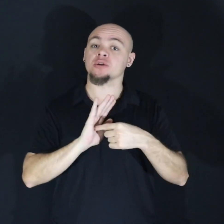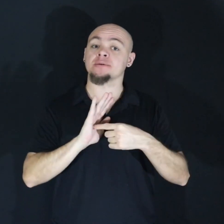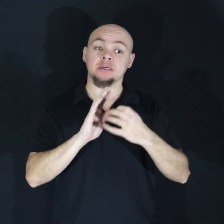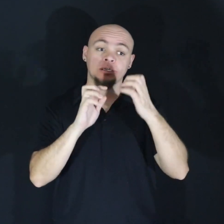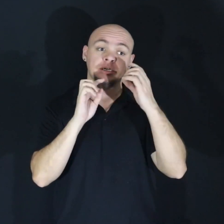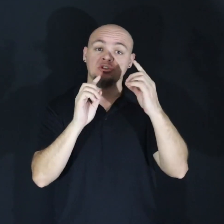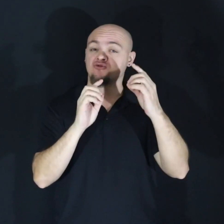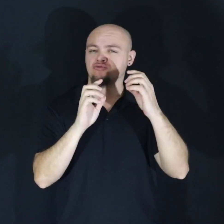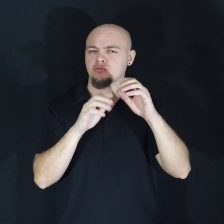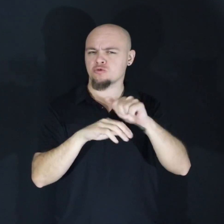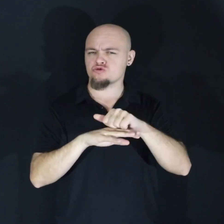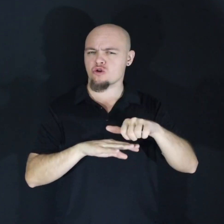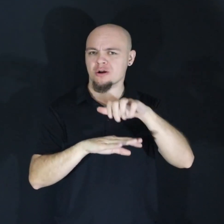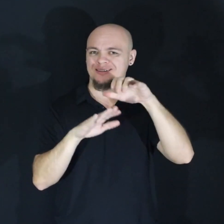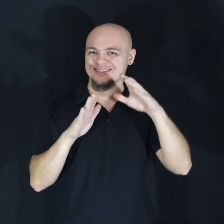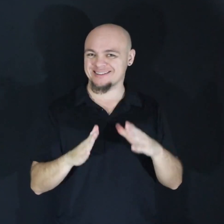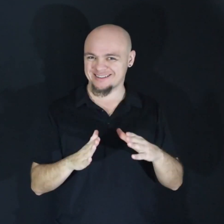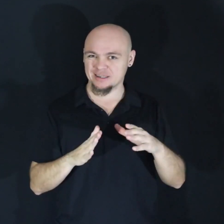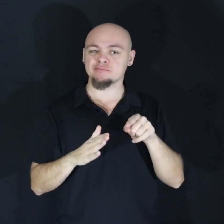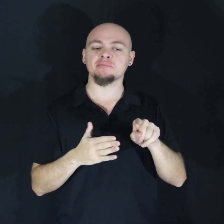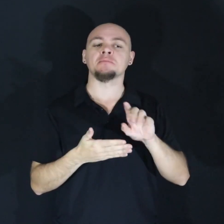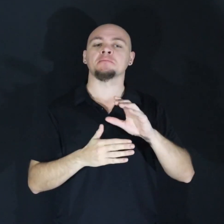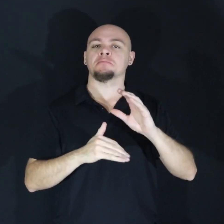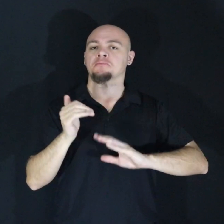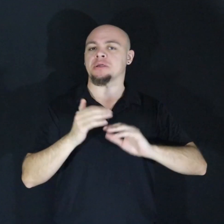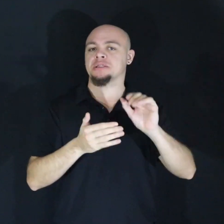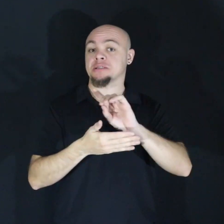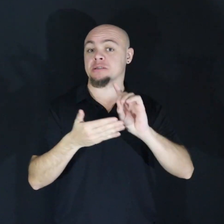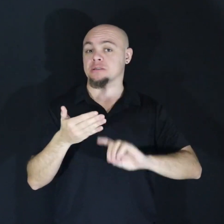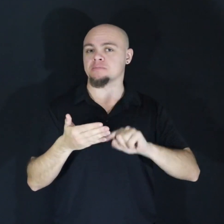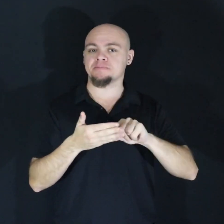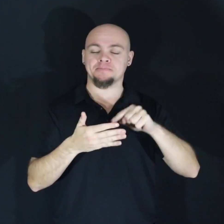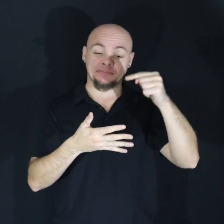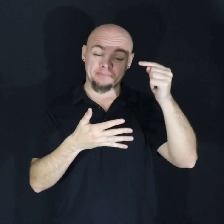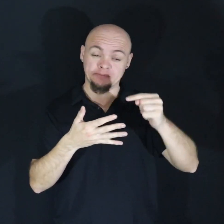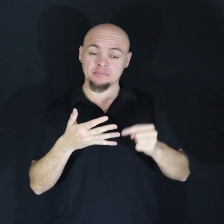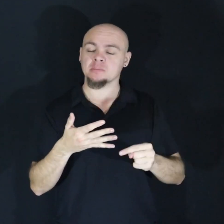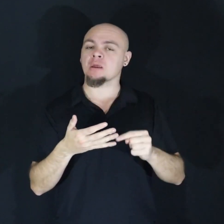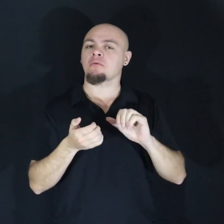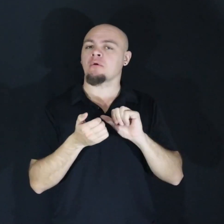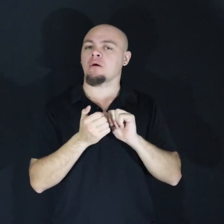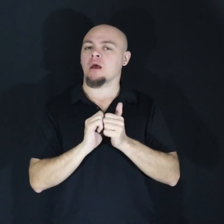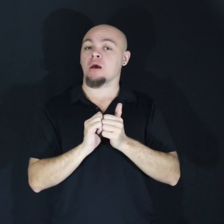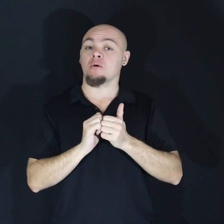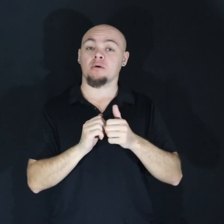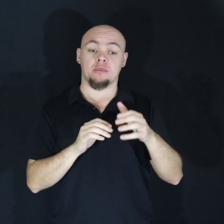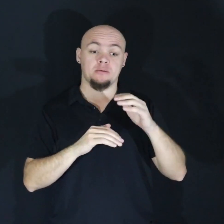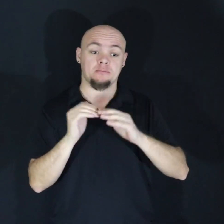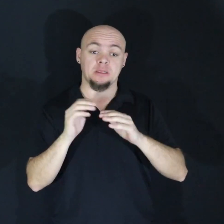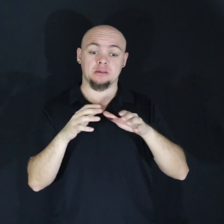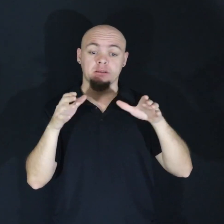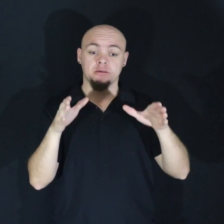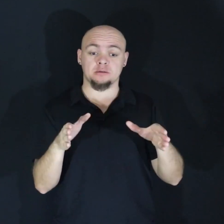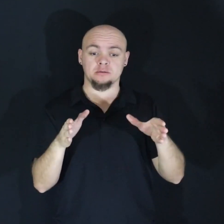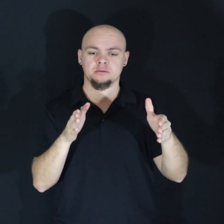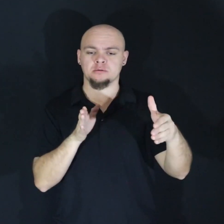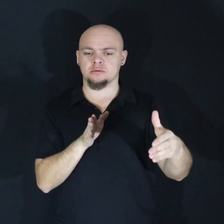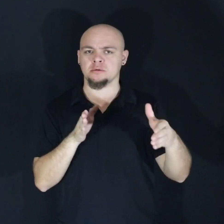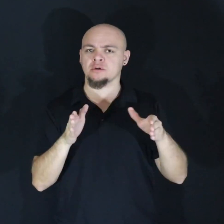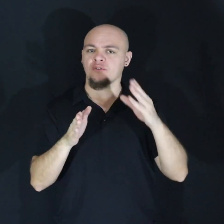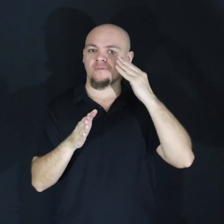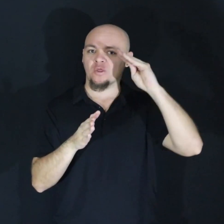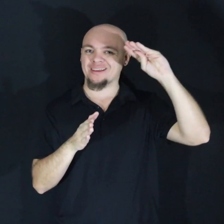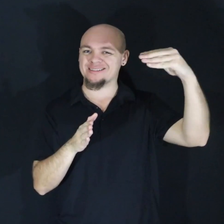educated architect, when designing a building, needs to go into detail on the orientation of the building in regards to sunlight,